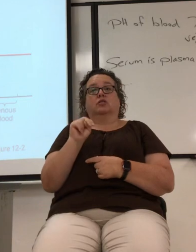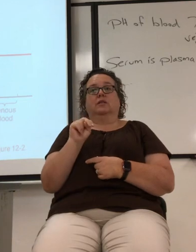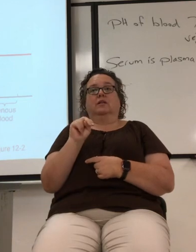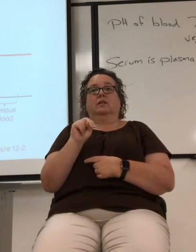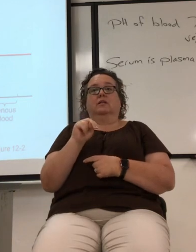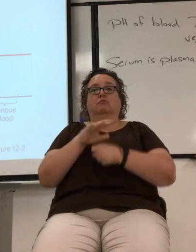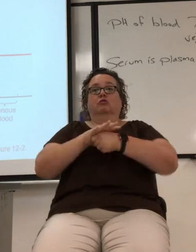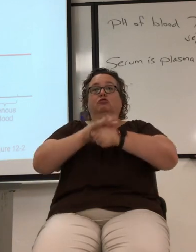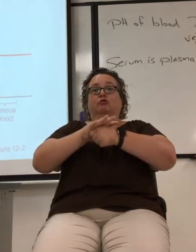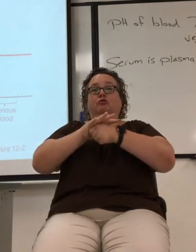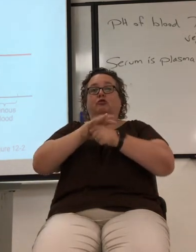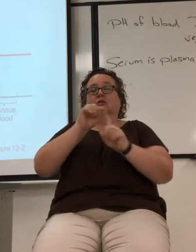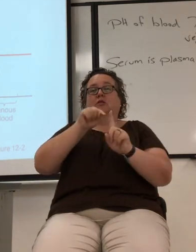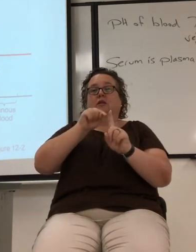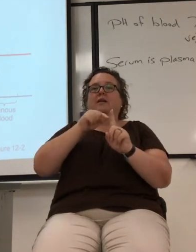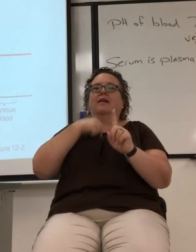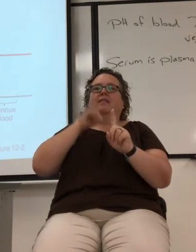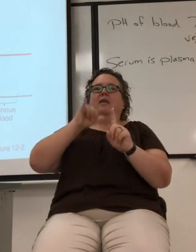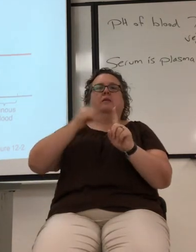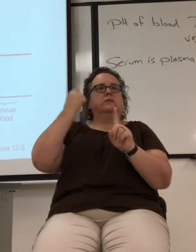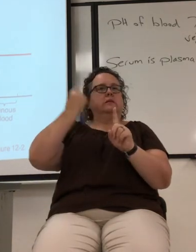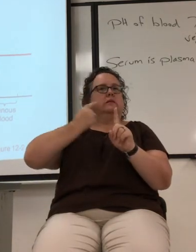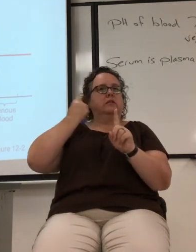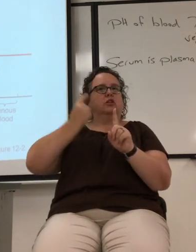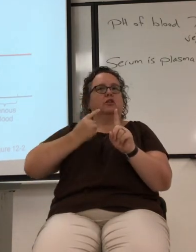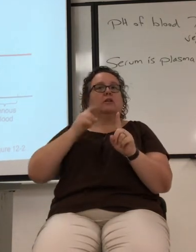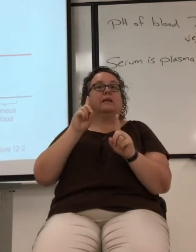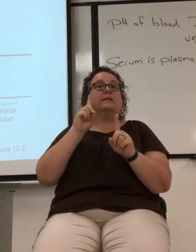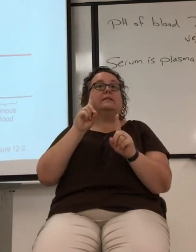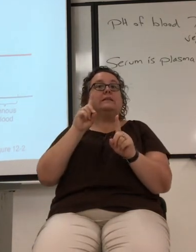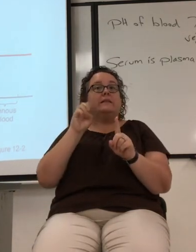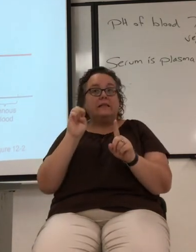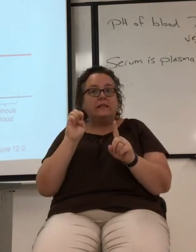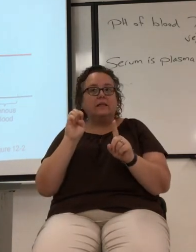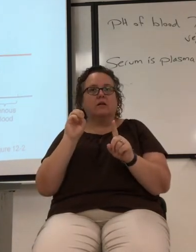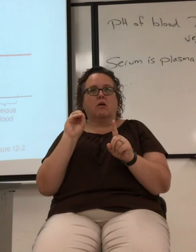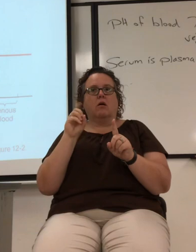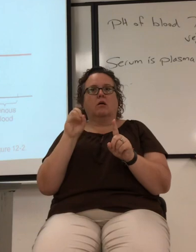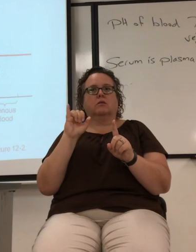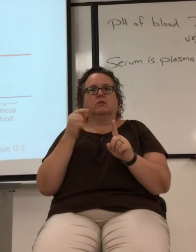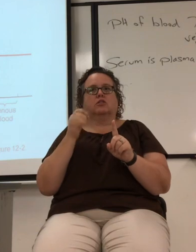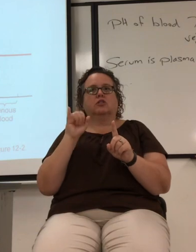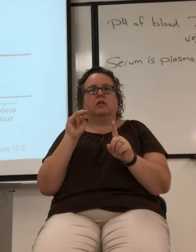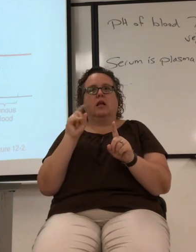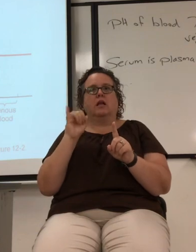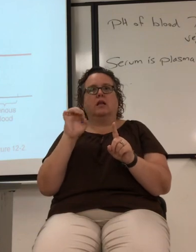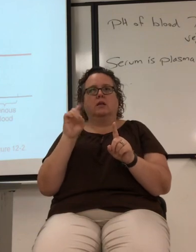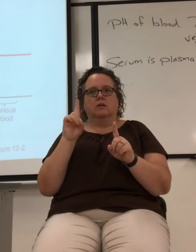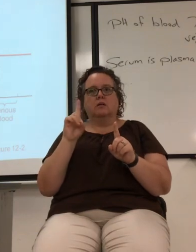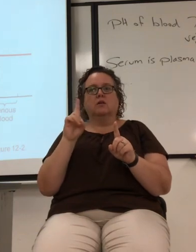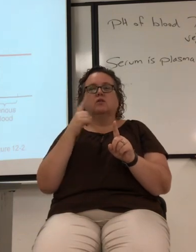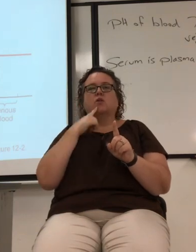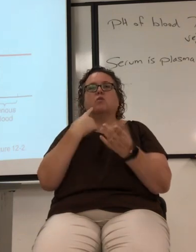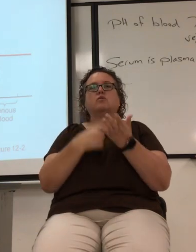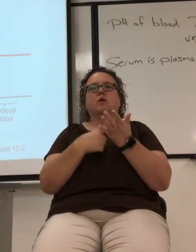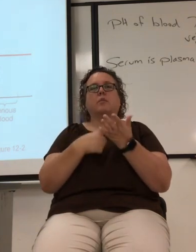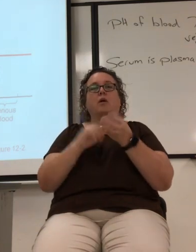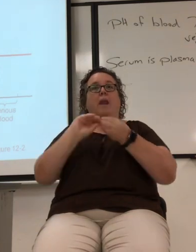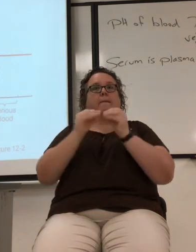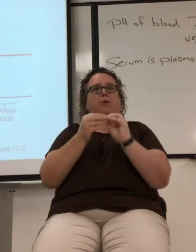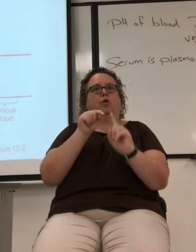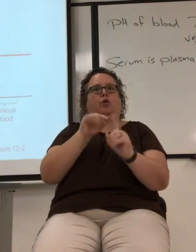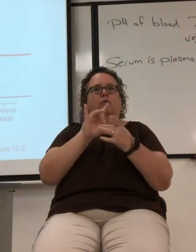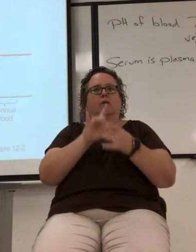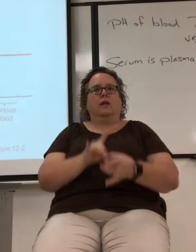here. This is considered deoxygenated. So now I'm going to put a number to it. Oxygen poor, deoxygenated. It's